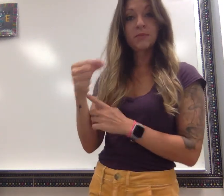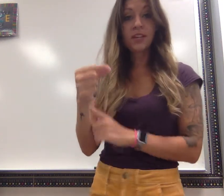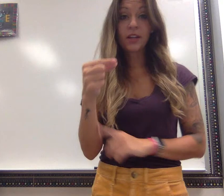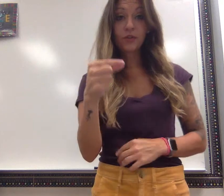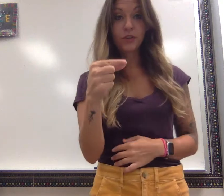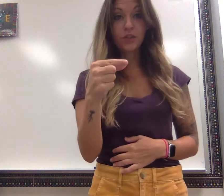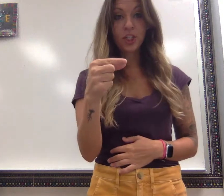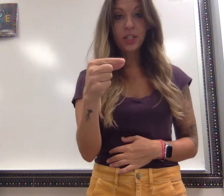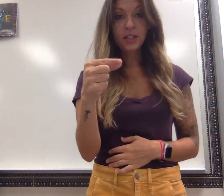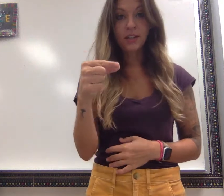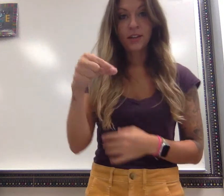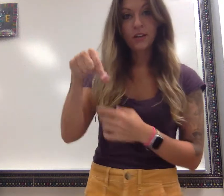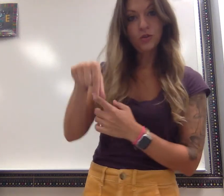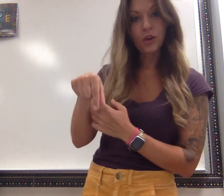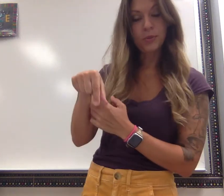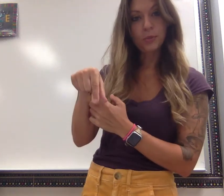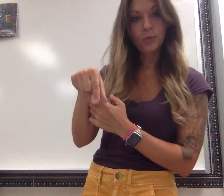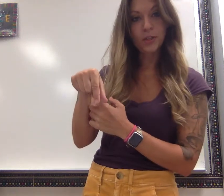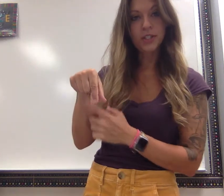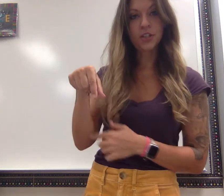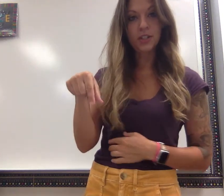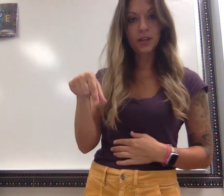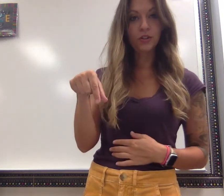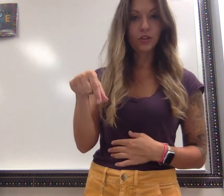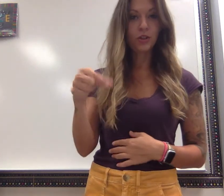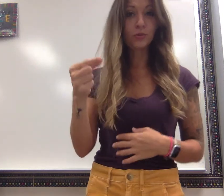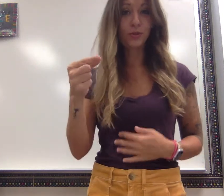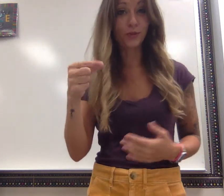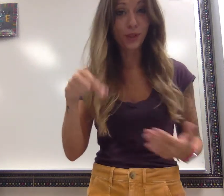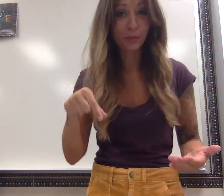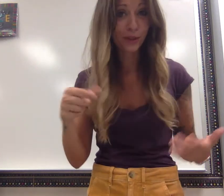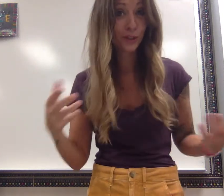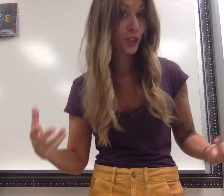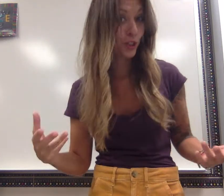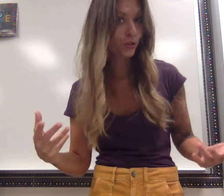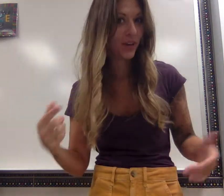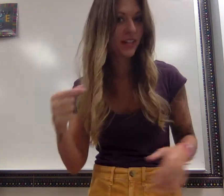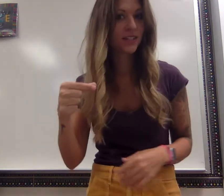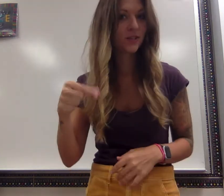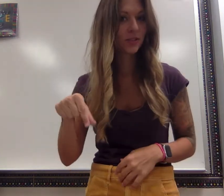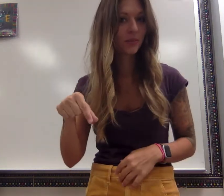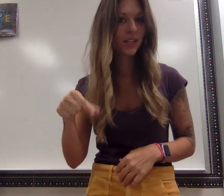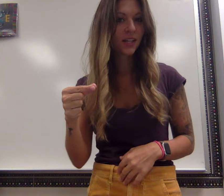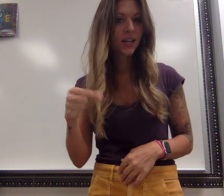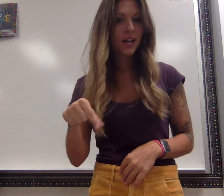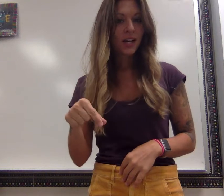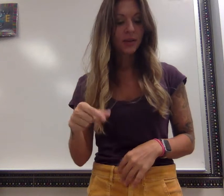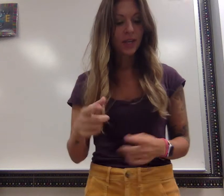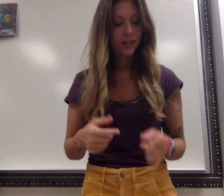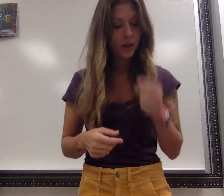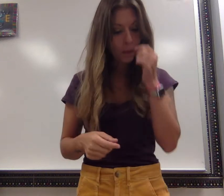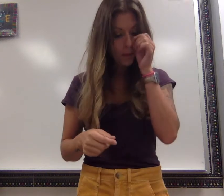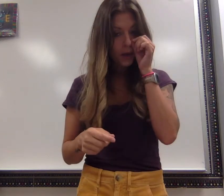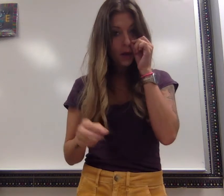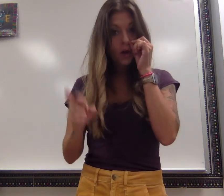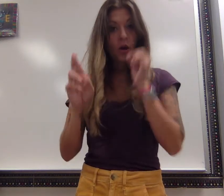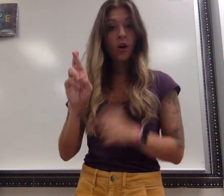thing. If you have G, you drop your palm orientation down, it's Q. So if you think about like GQ magazine or something, that could help.